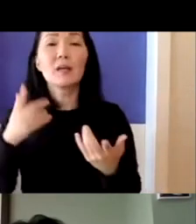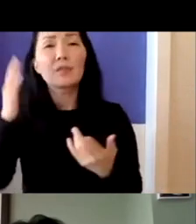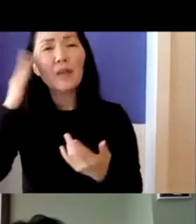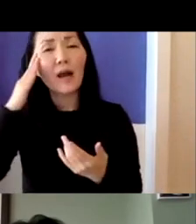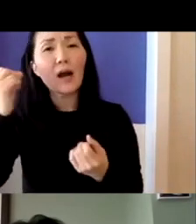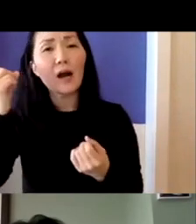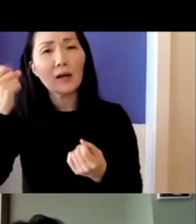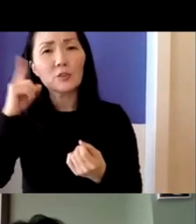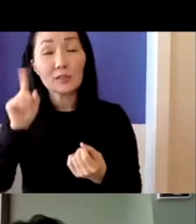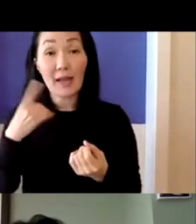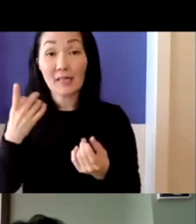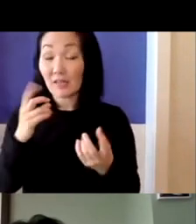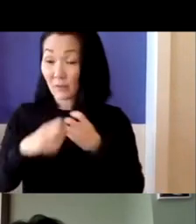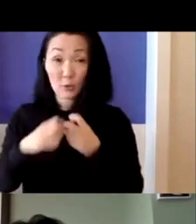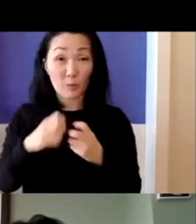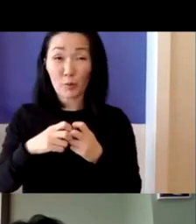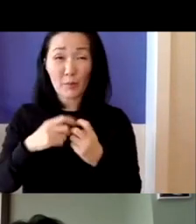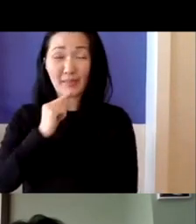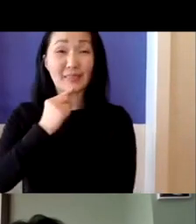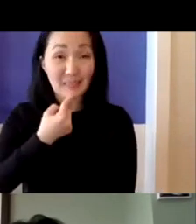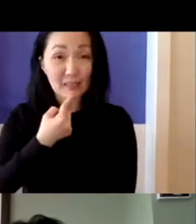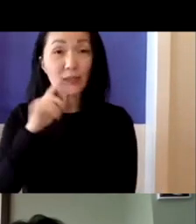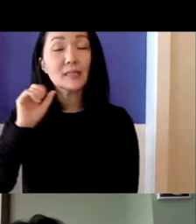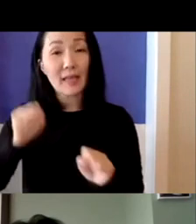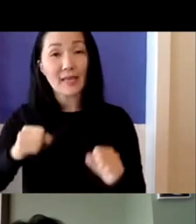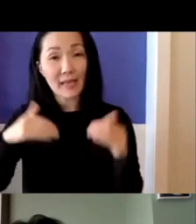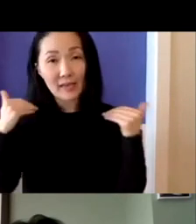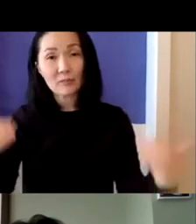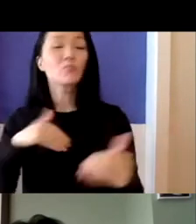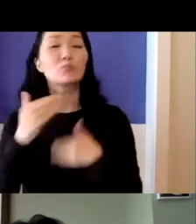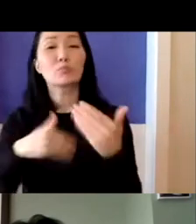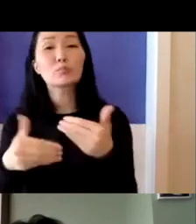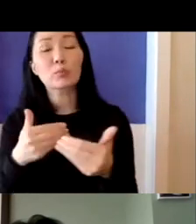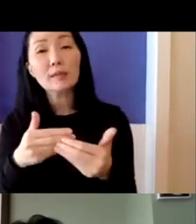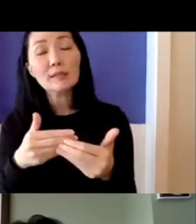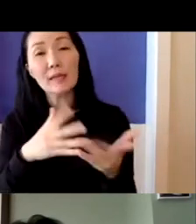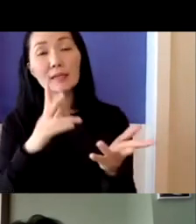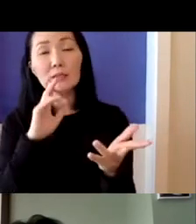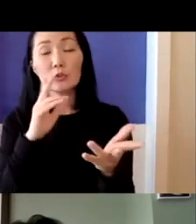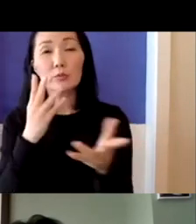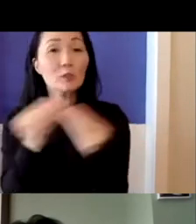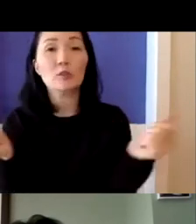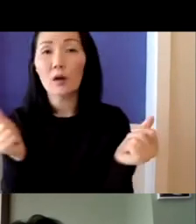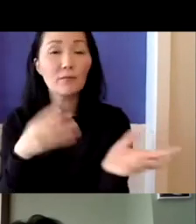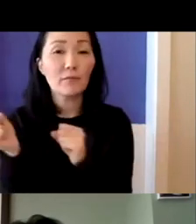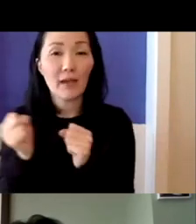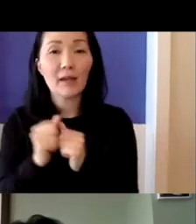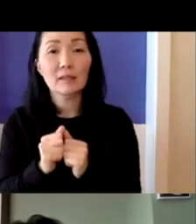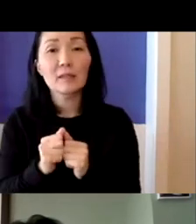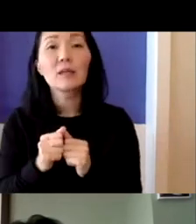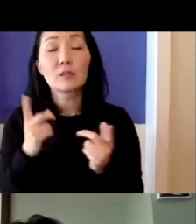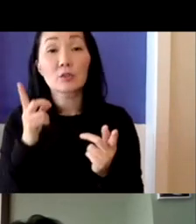climate crisis as well, and how much is possible when we're really widening the window of what is possible